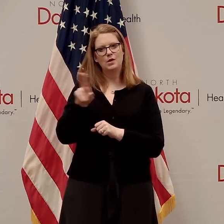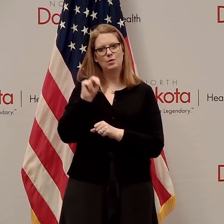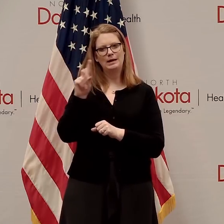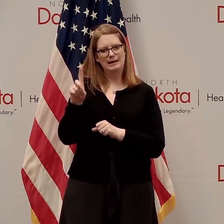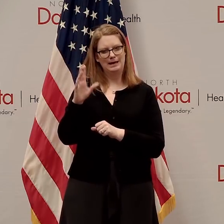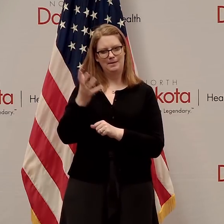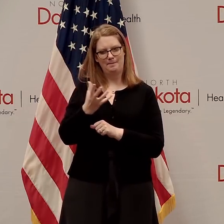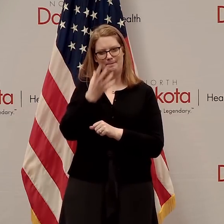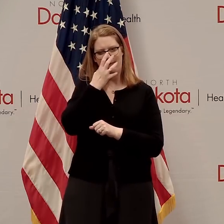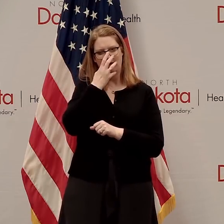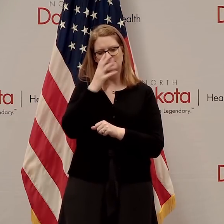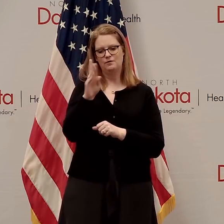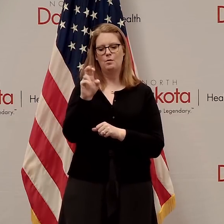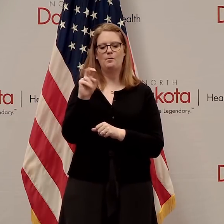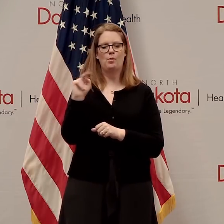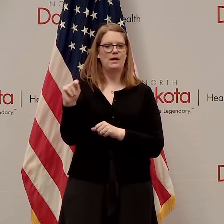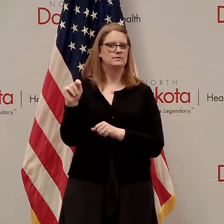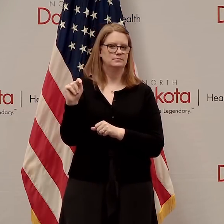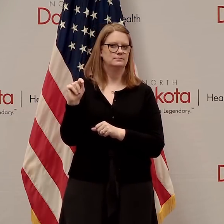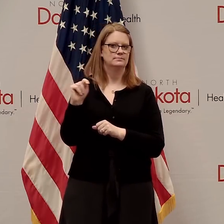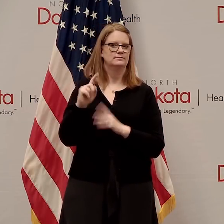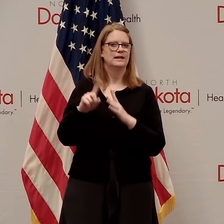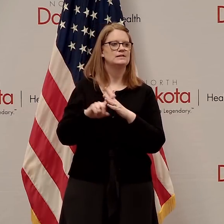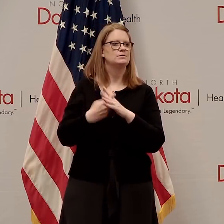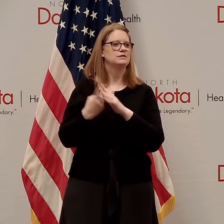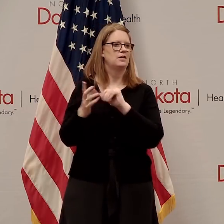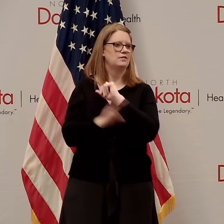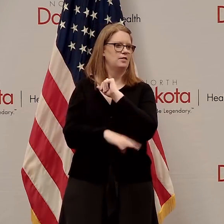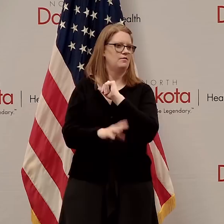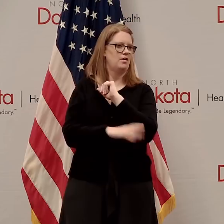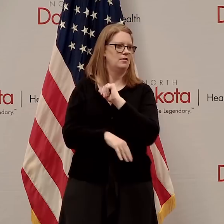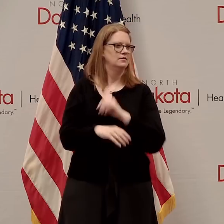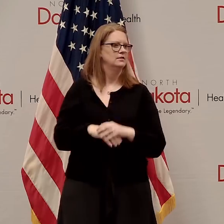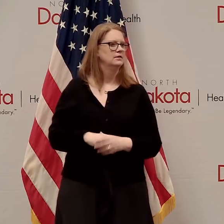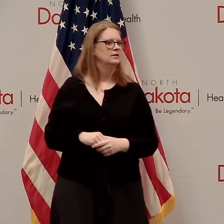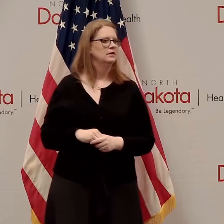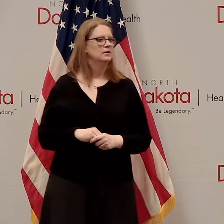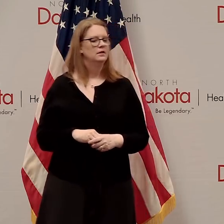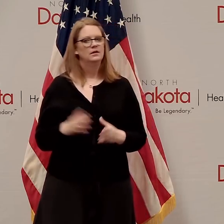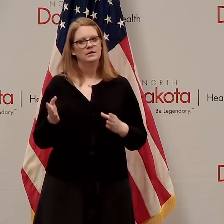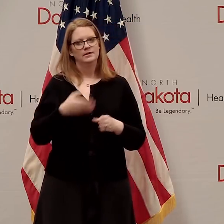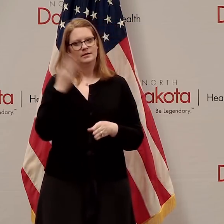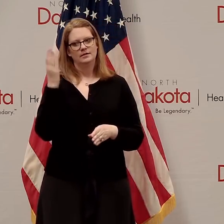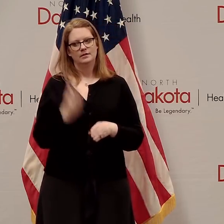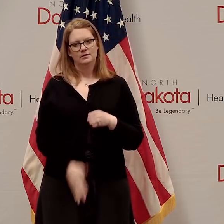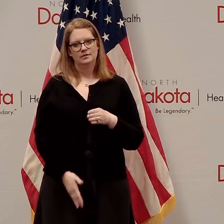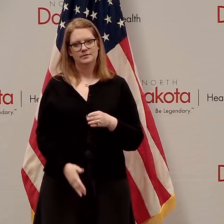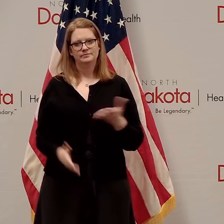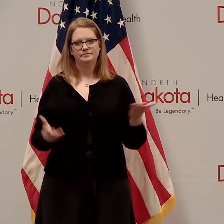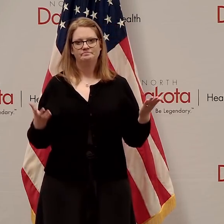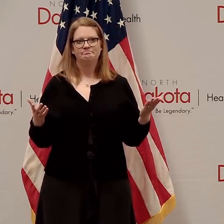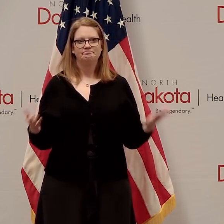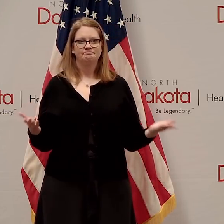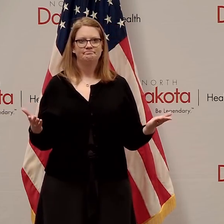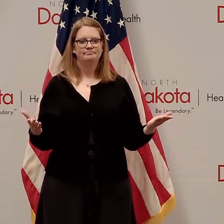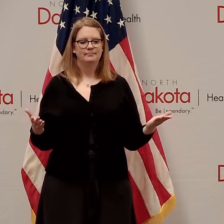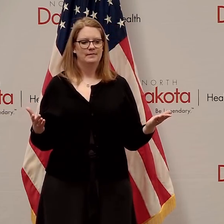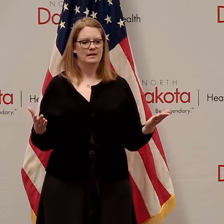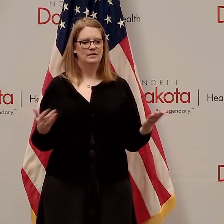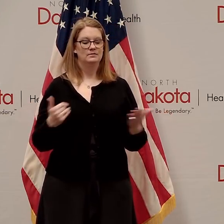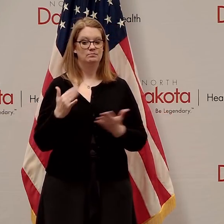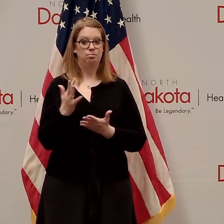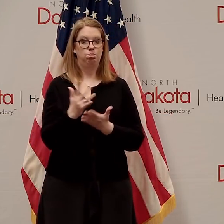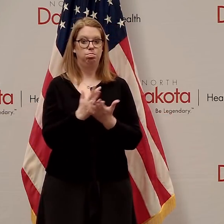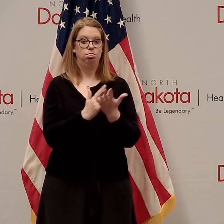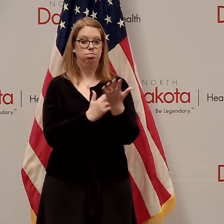mask for Brent as we head into the fall season. So with that, that concludes our record